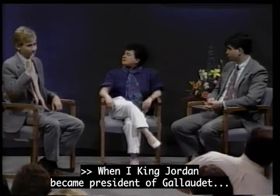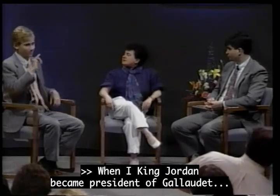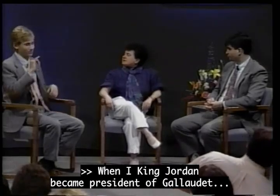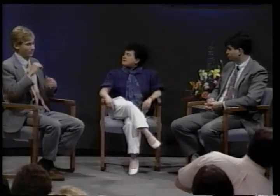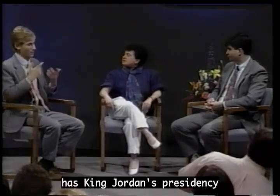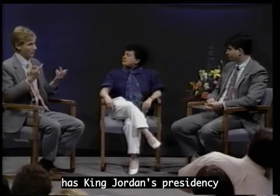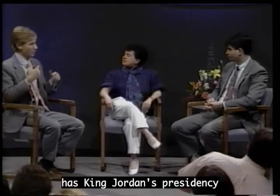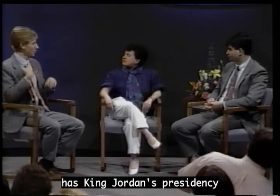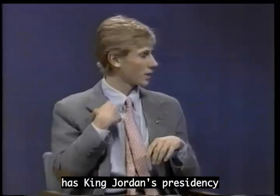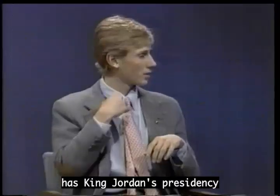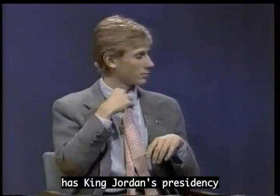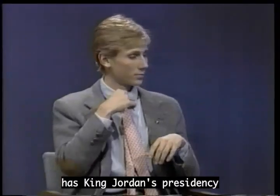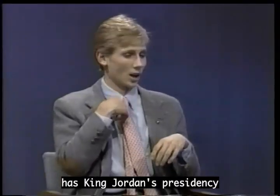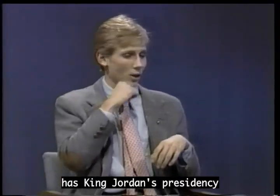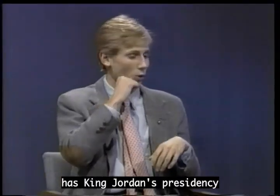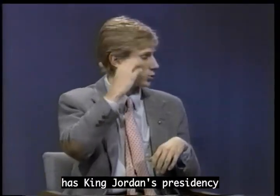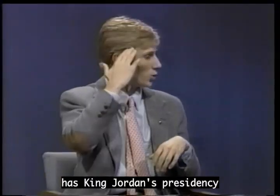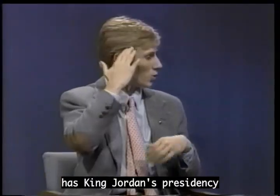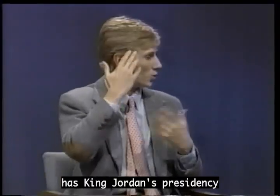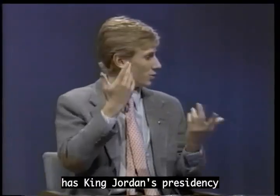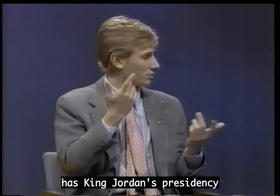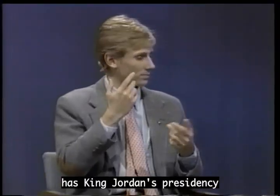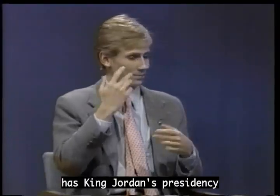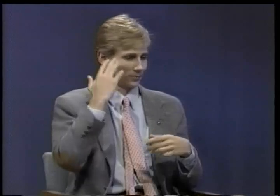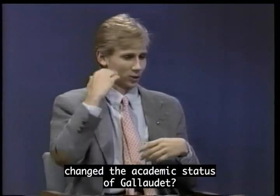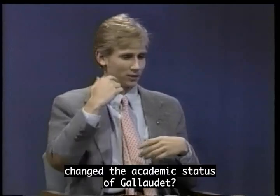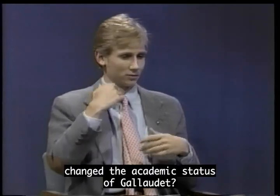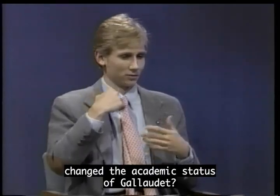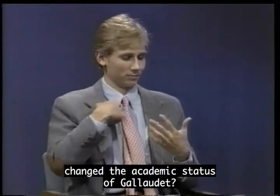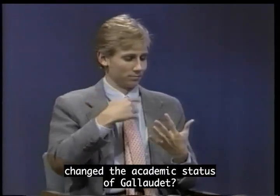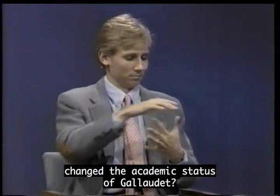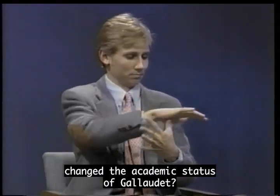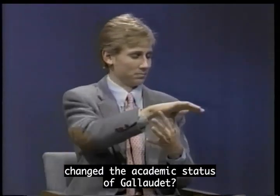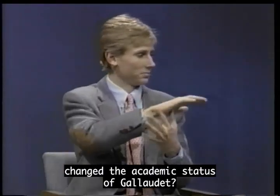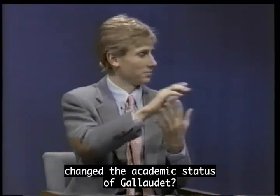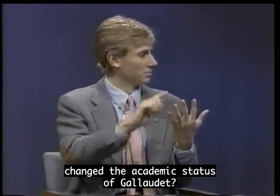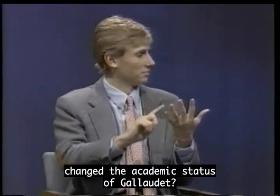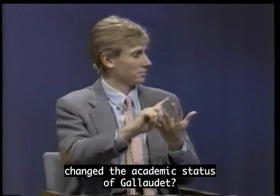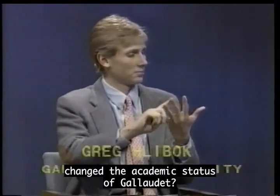King Jordan's presidency changed the academic status of Gallaudet? The standards become